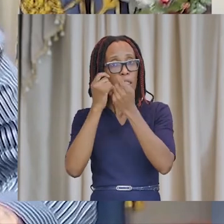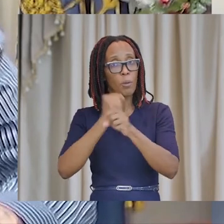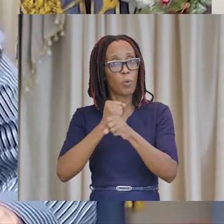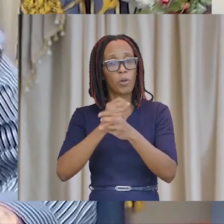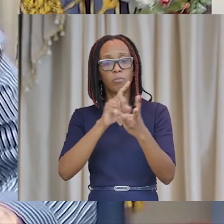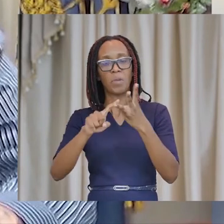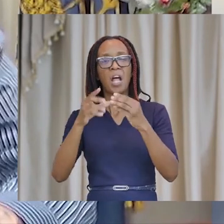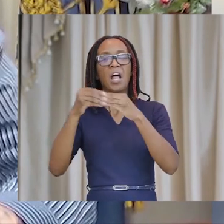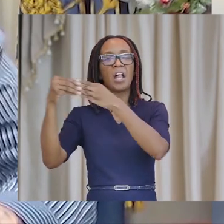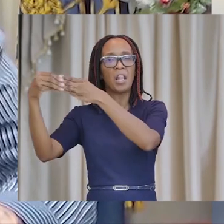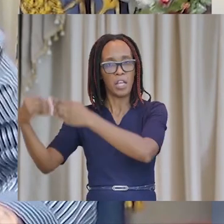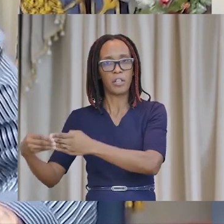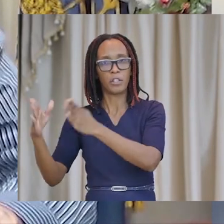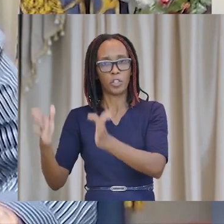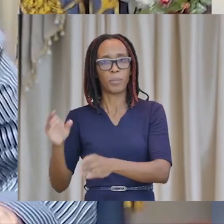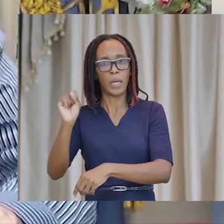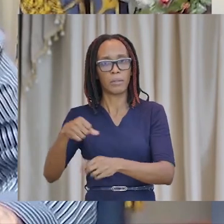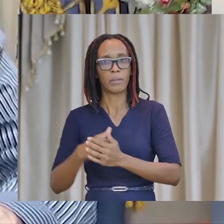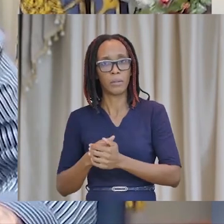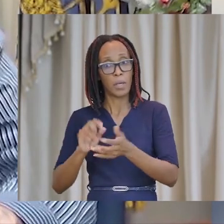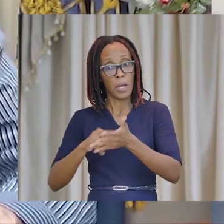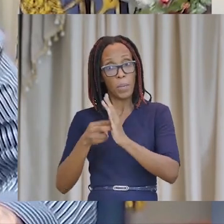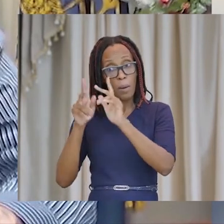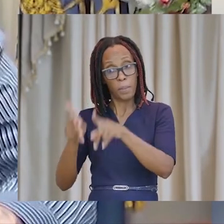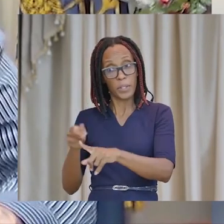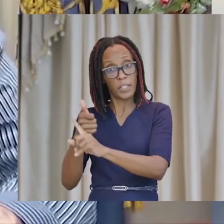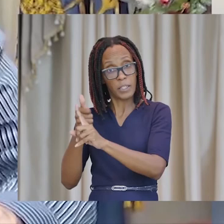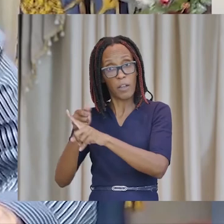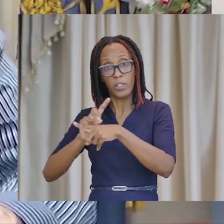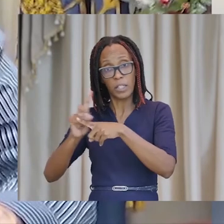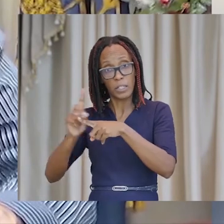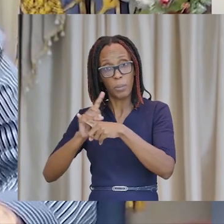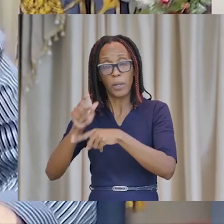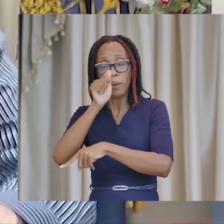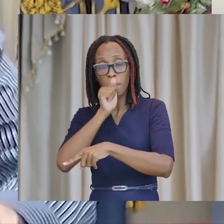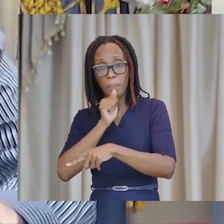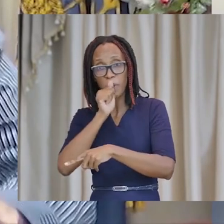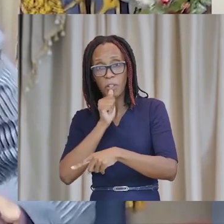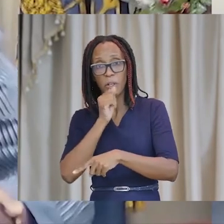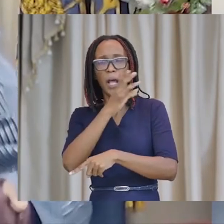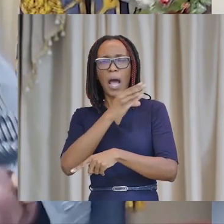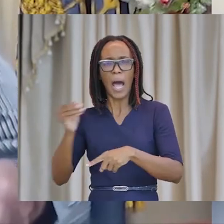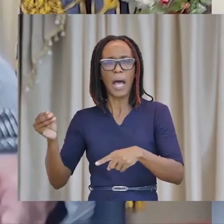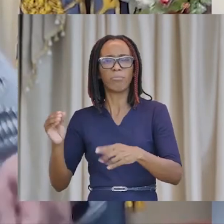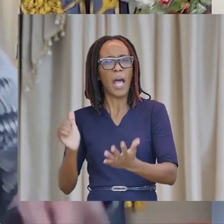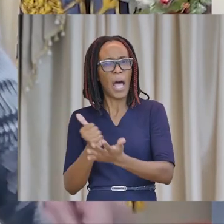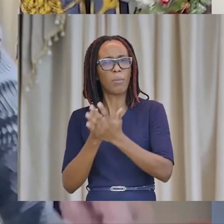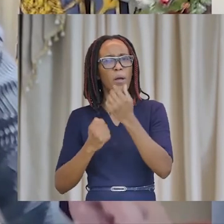and leadership, all contributing to a disciplined, tolerant, and productive citizen of Trinidad and